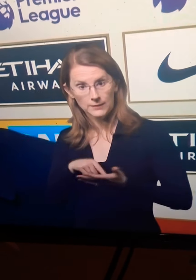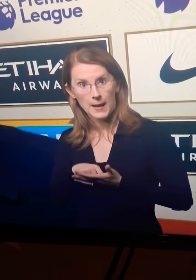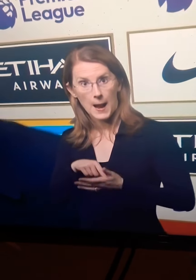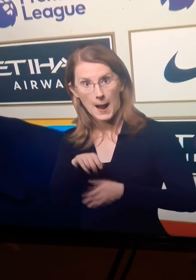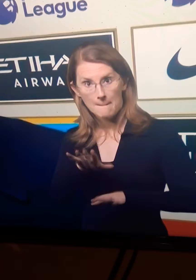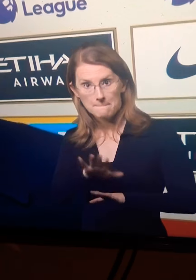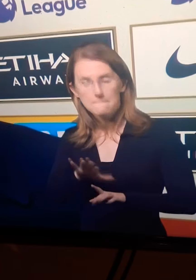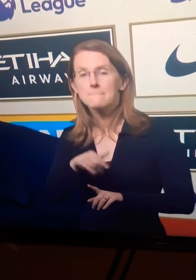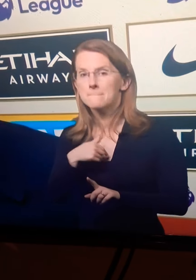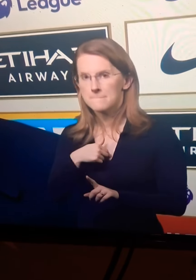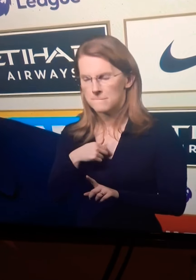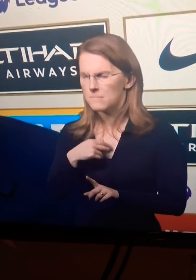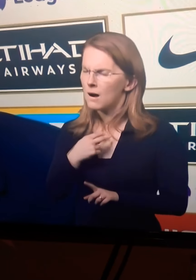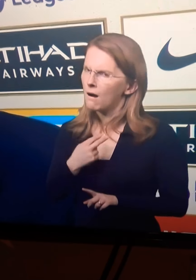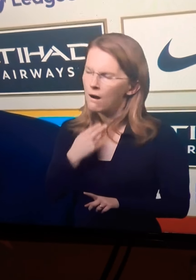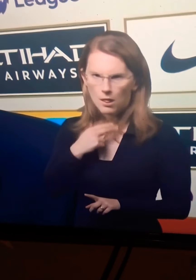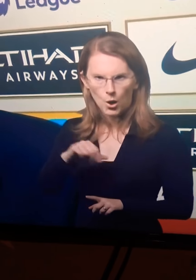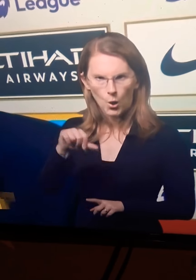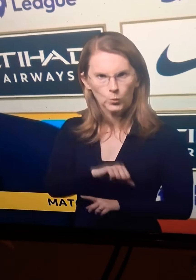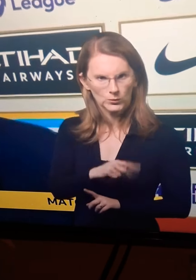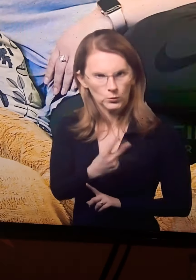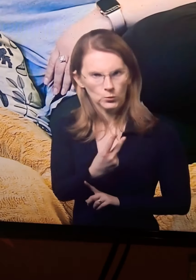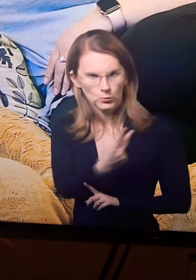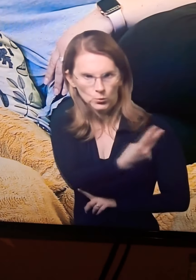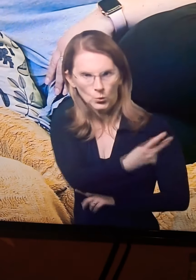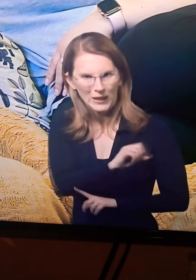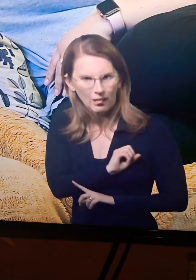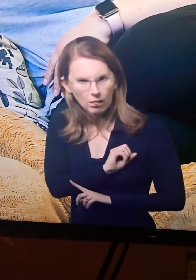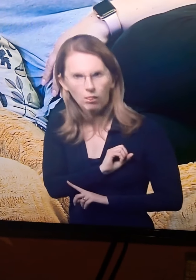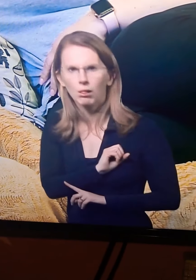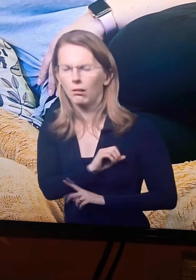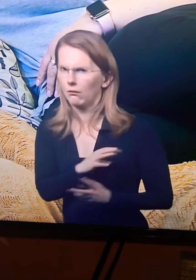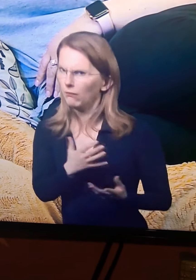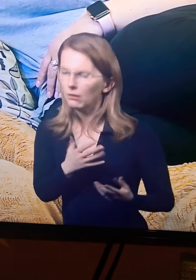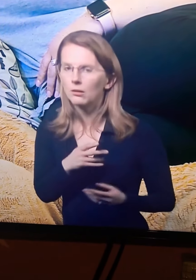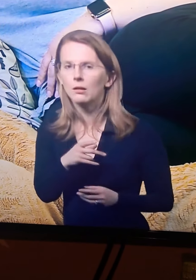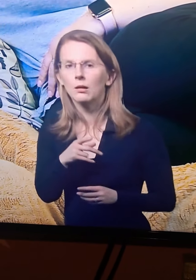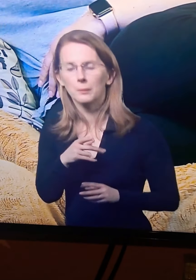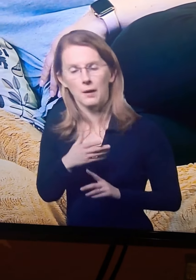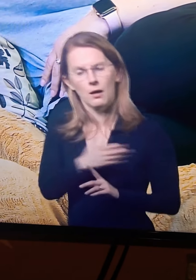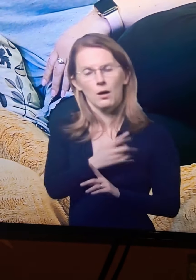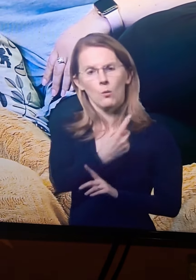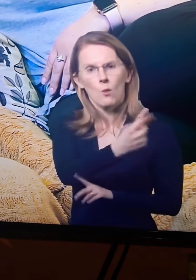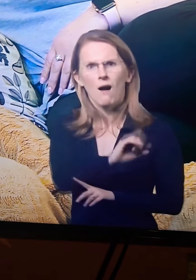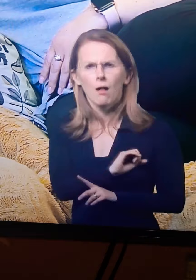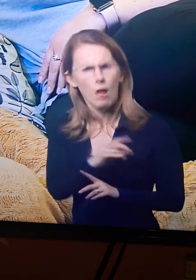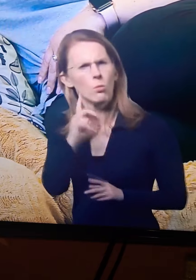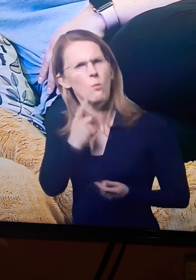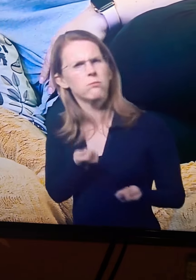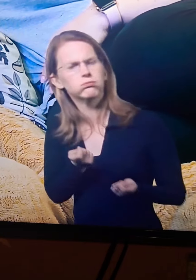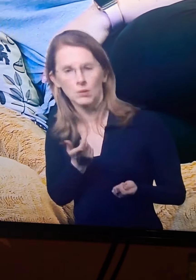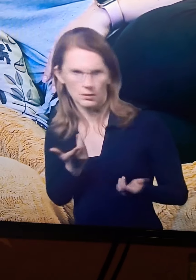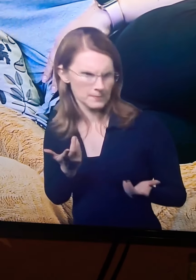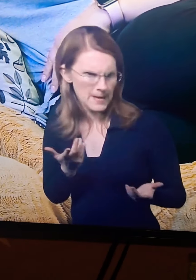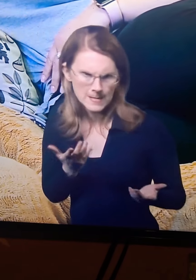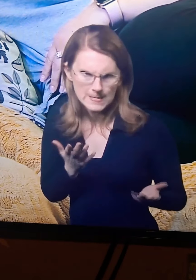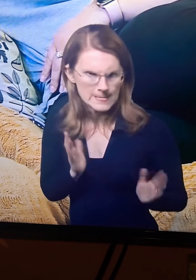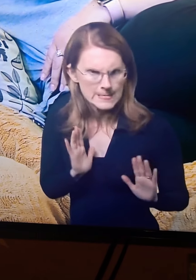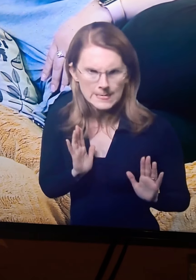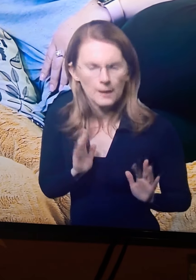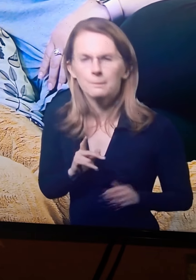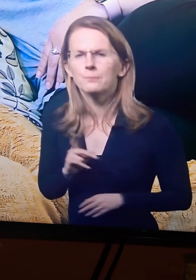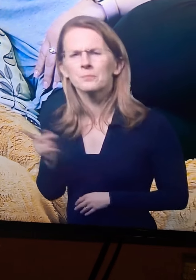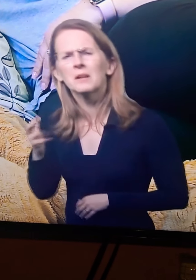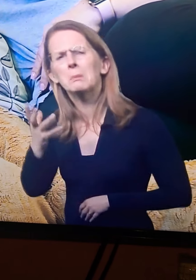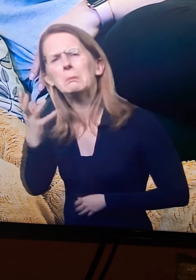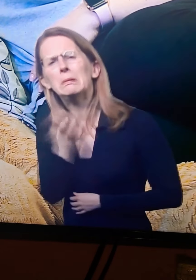until the 1-0, the game was under control. We cannot concede that. He's a miserable sod, that Jose Mourinho. His team's just won and he looks like he's been